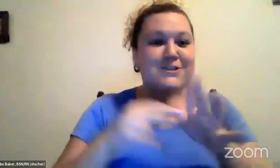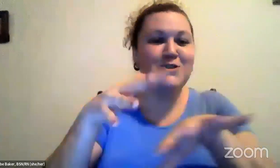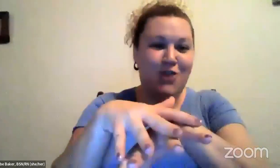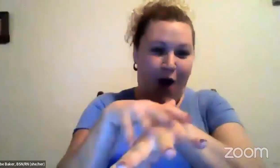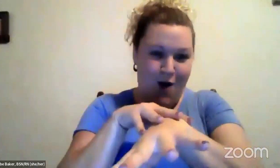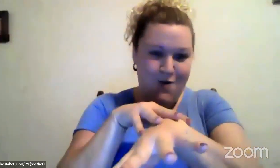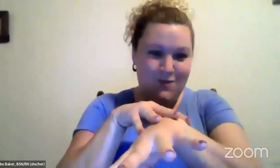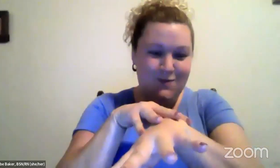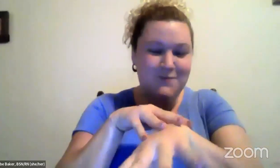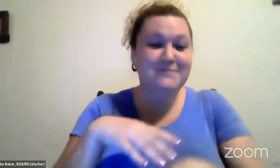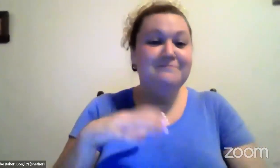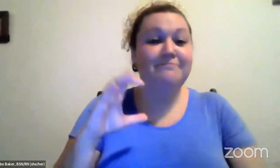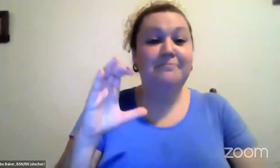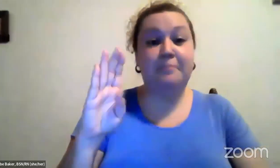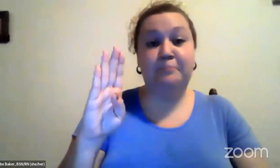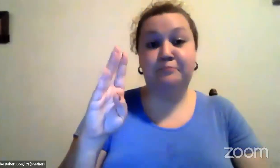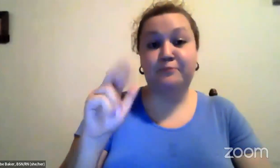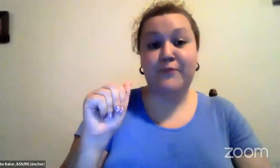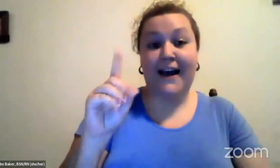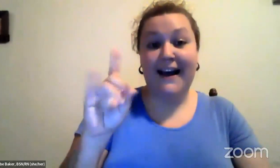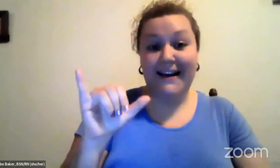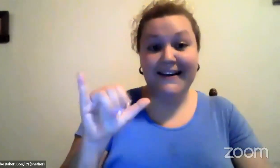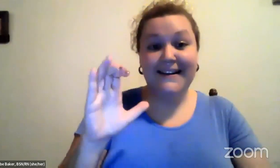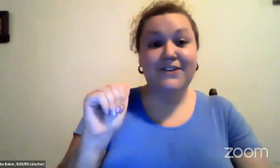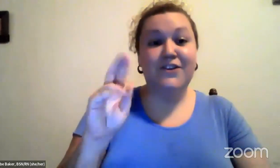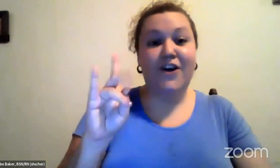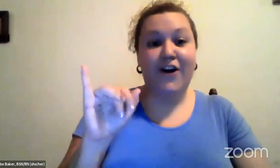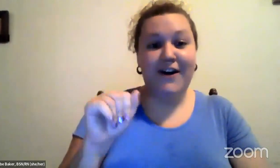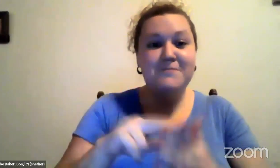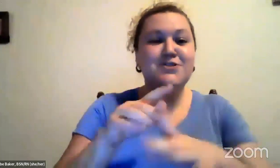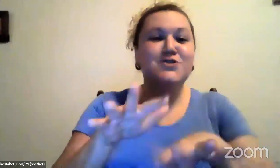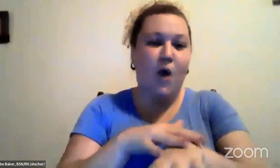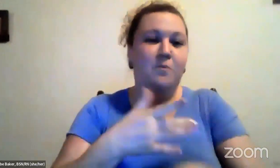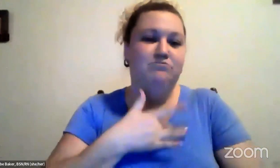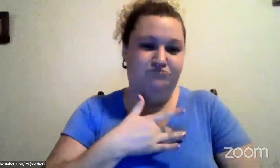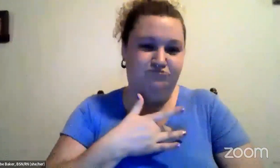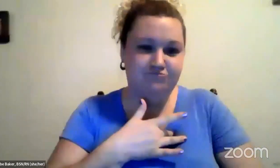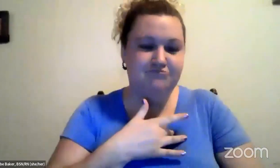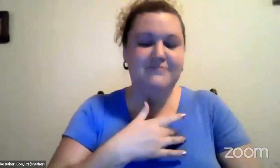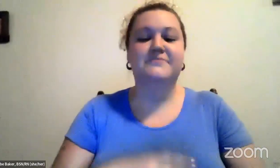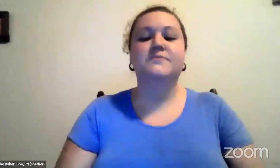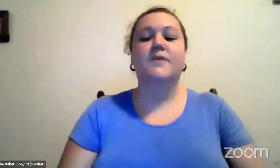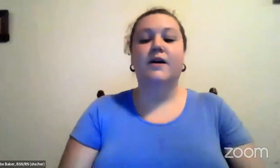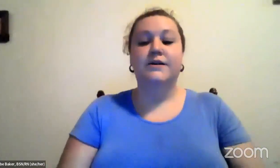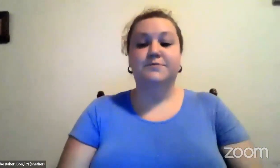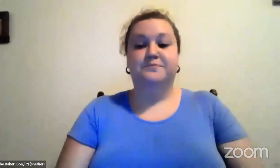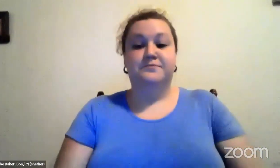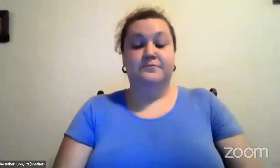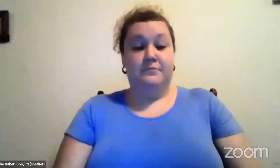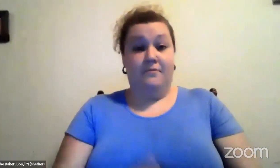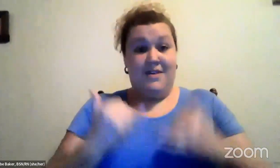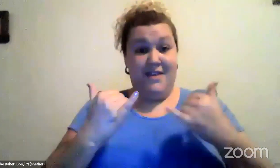Brady means slow. So bradycardia means a slow heartbeat.